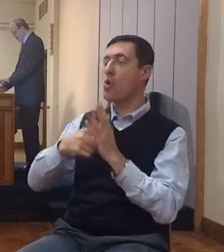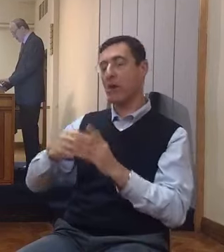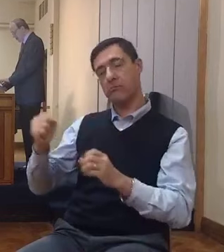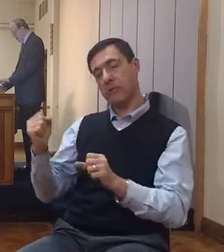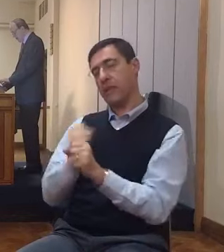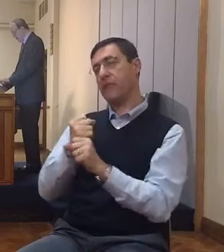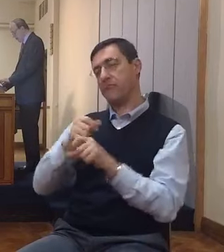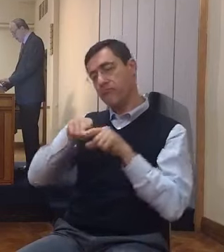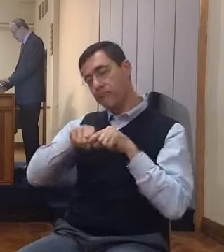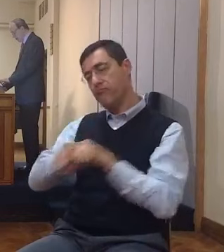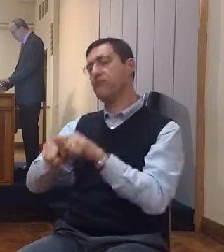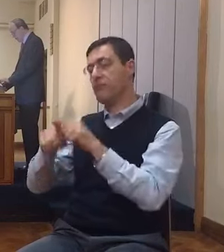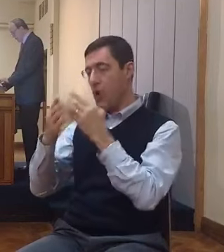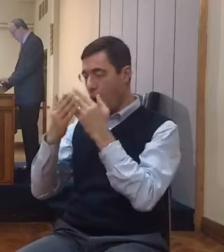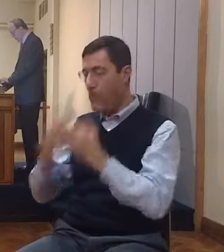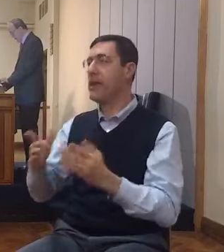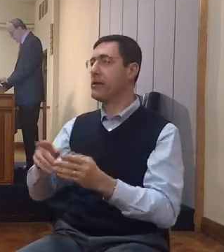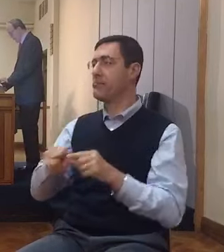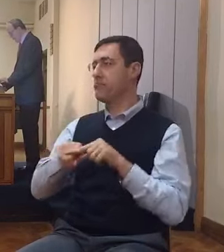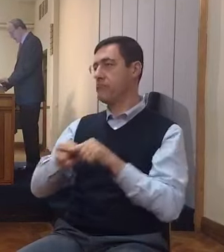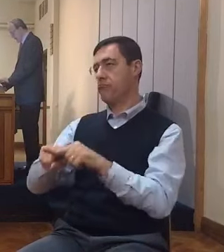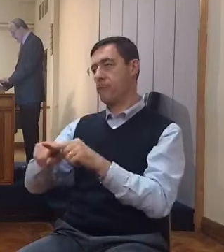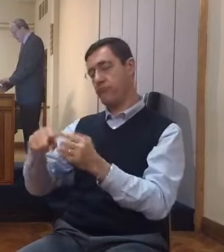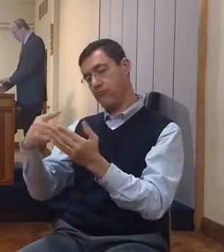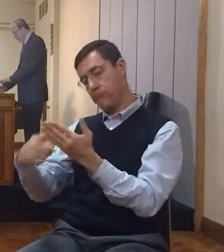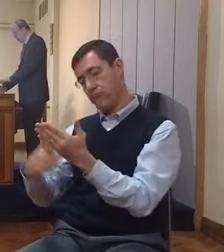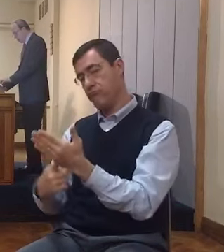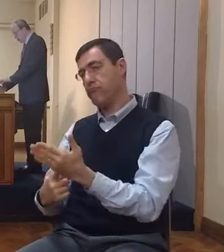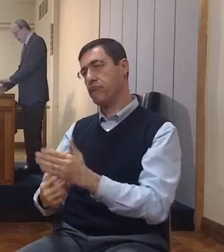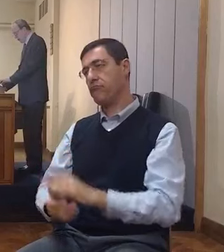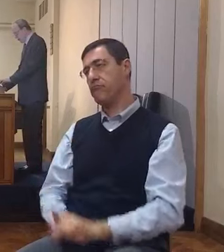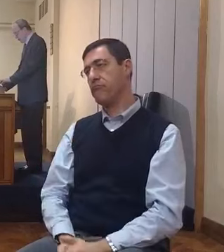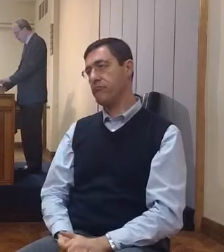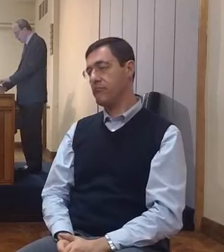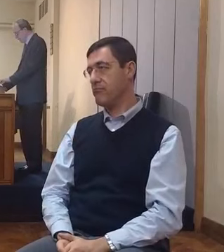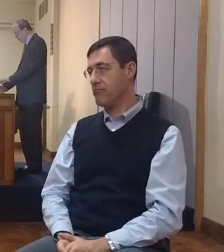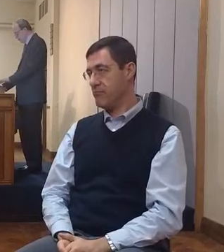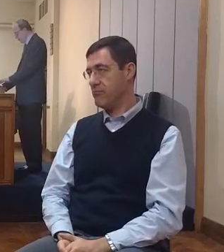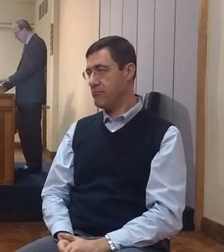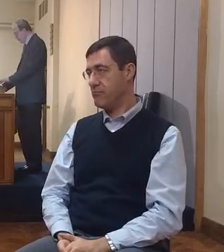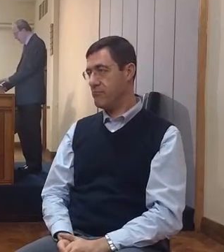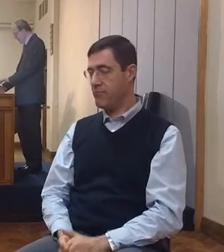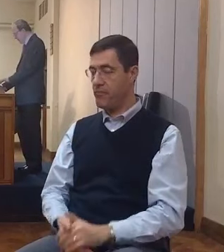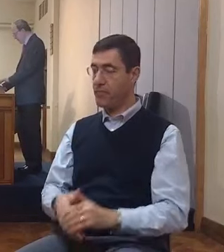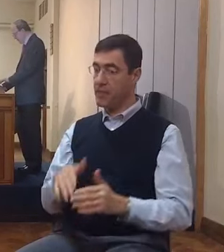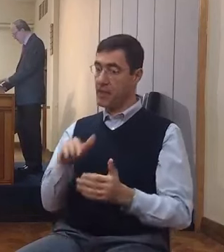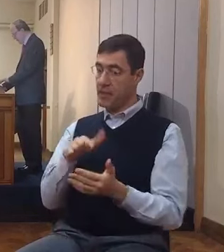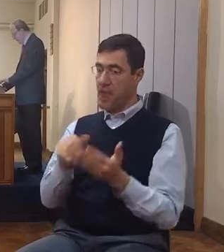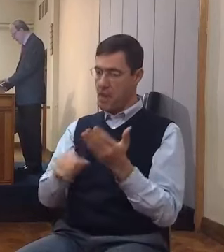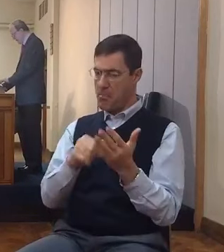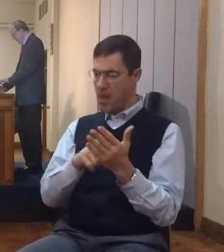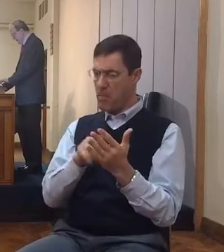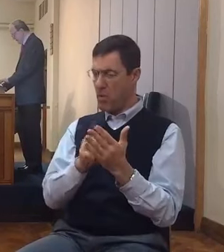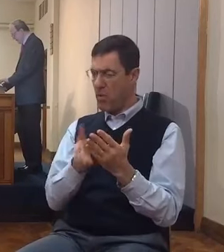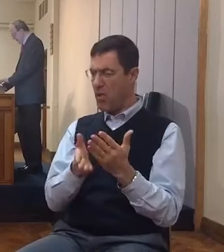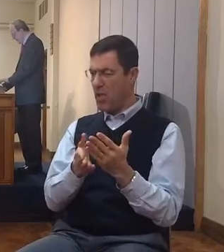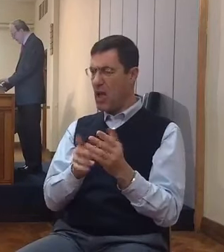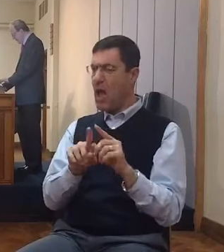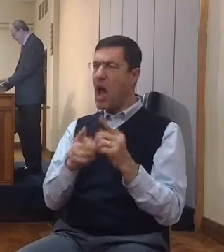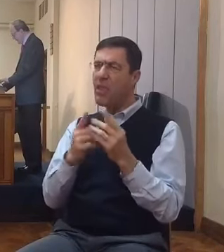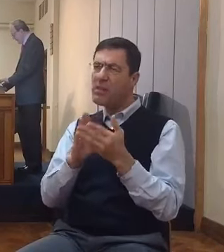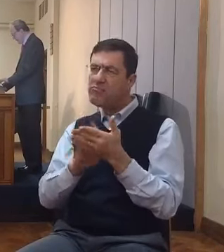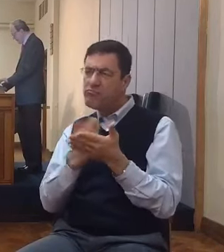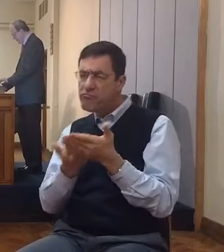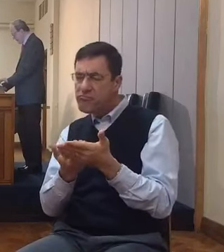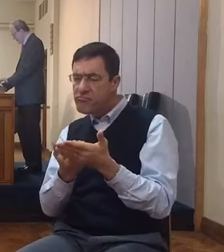you'll see, if you have a marginal reading, the margin warns you that the Hebrew literally says, he